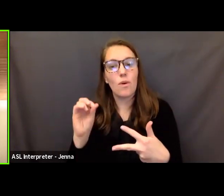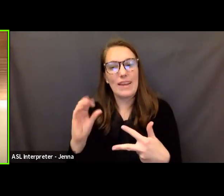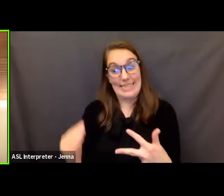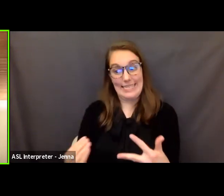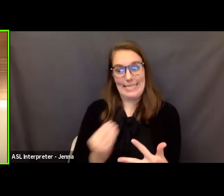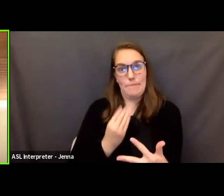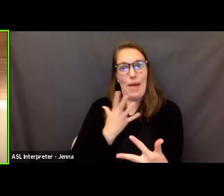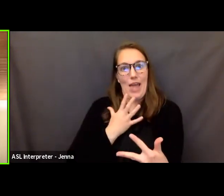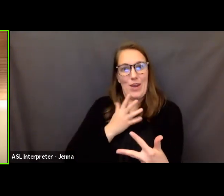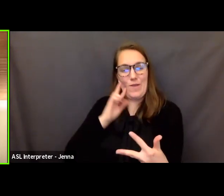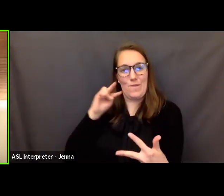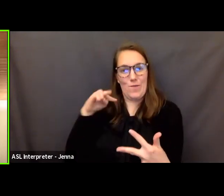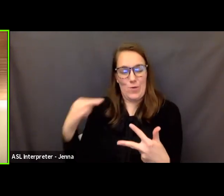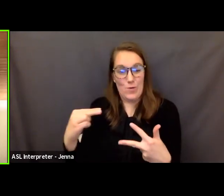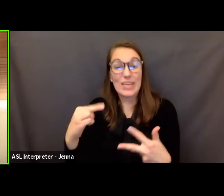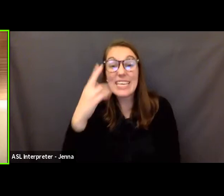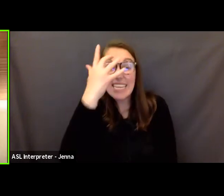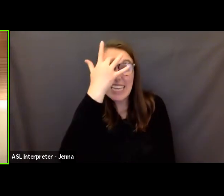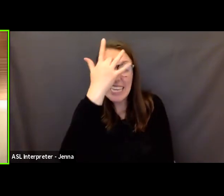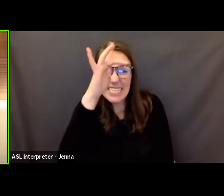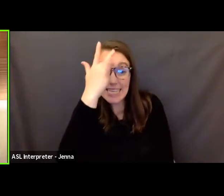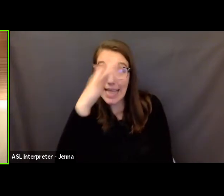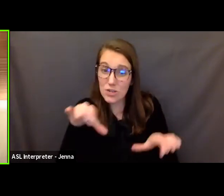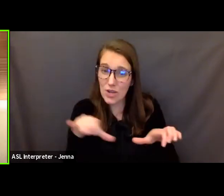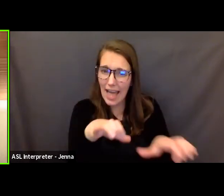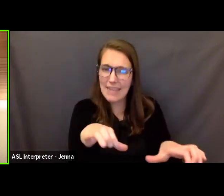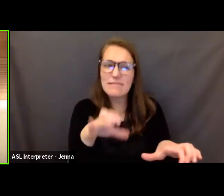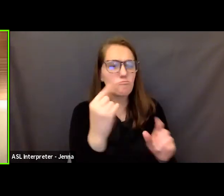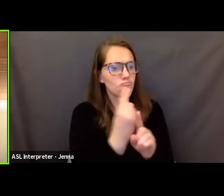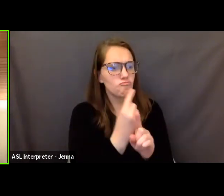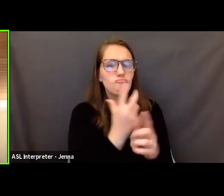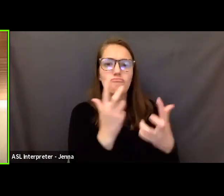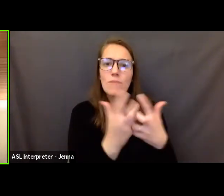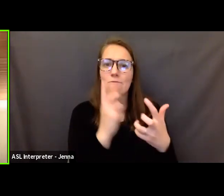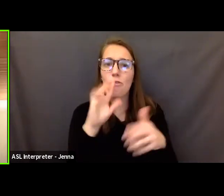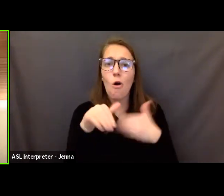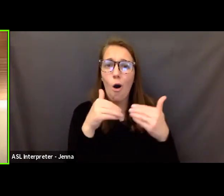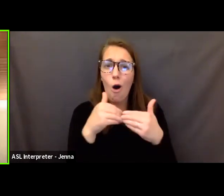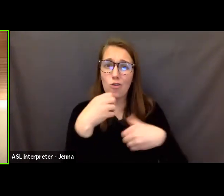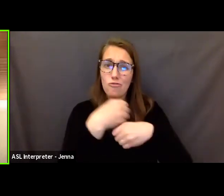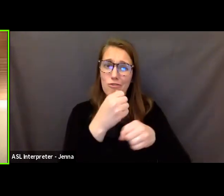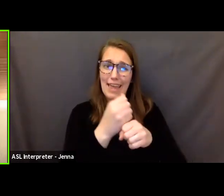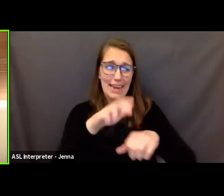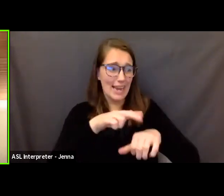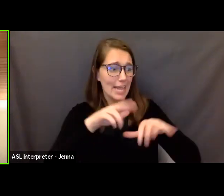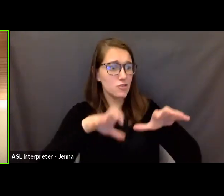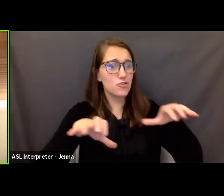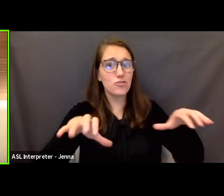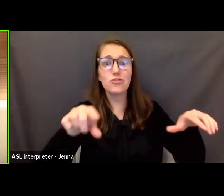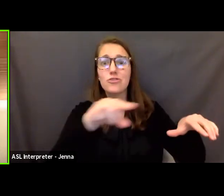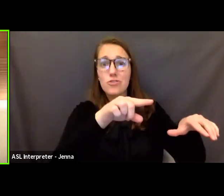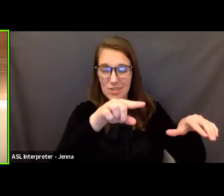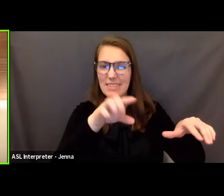intellectual acts of the human being, proper to our created nature, that these aren't reducible to the use of reason.